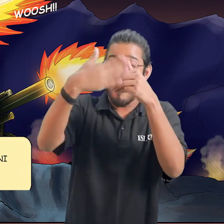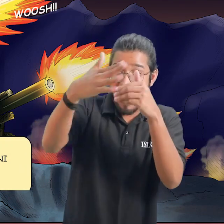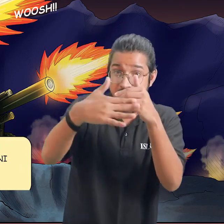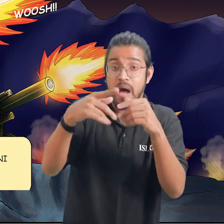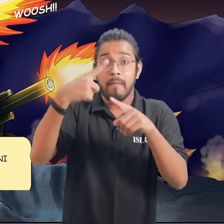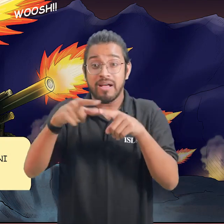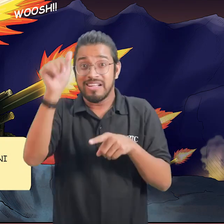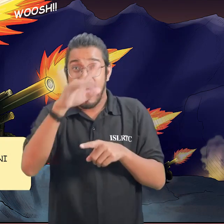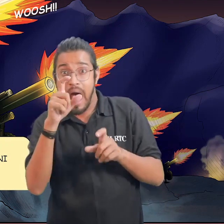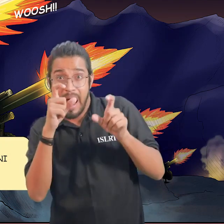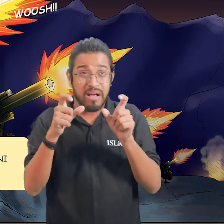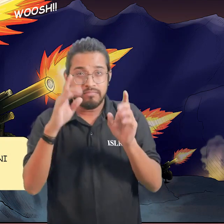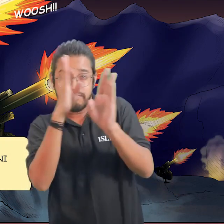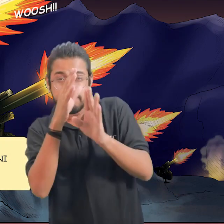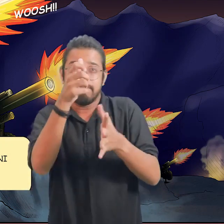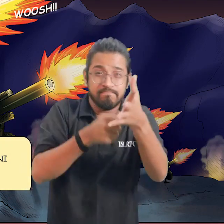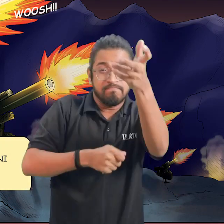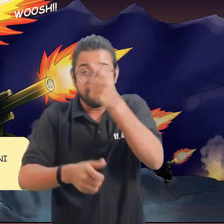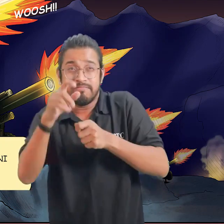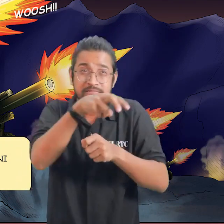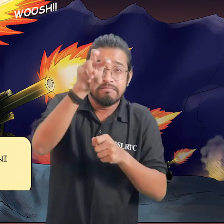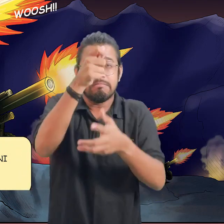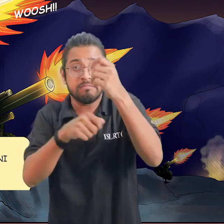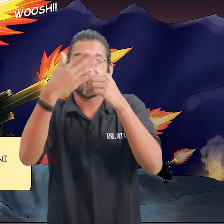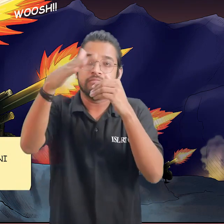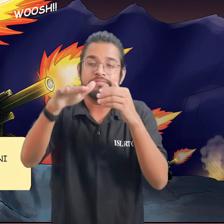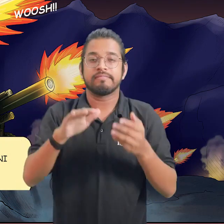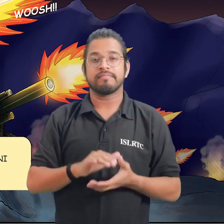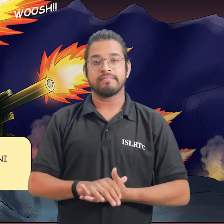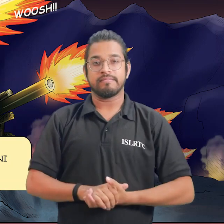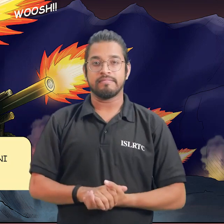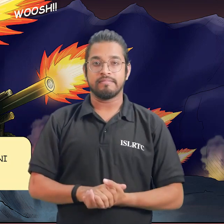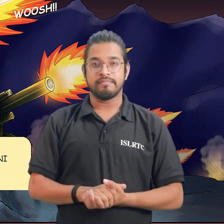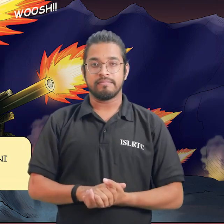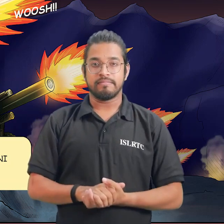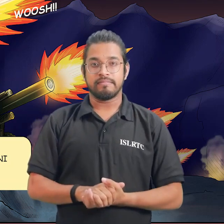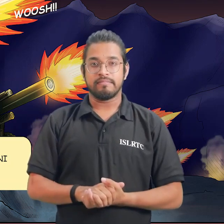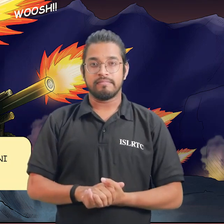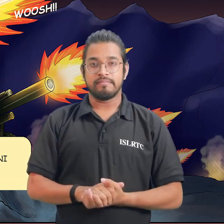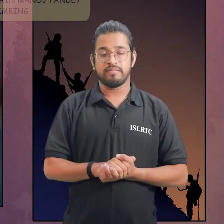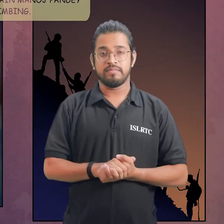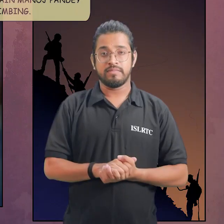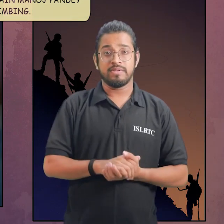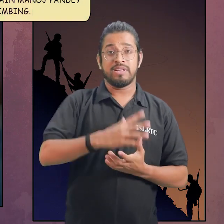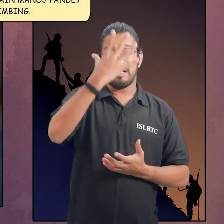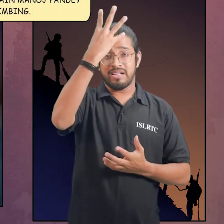the Pakistani bunkers, giving covering fire for our troops to begin climbing.